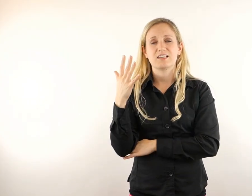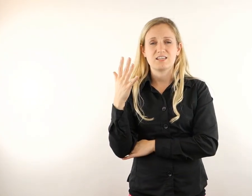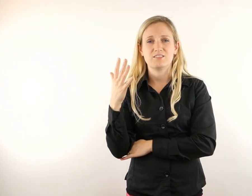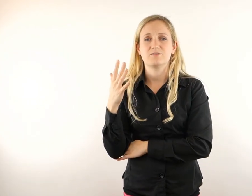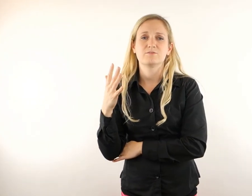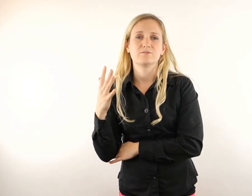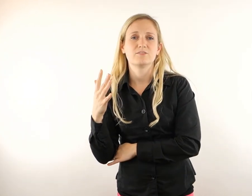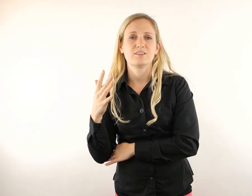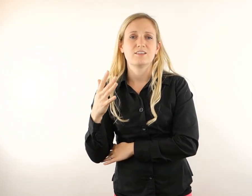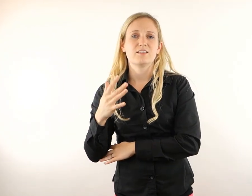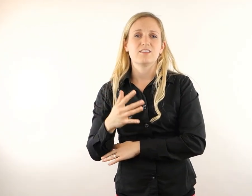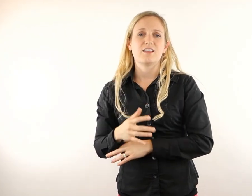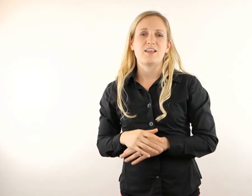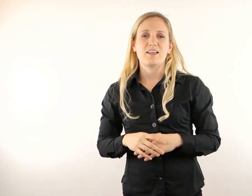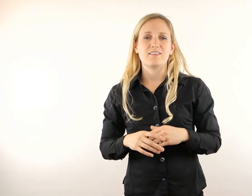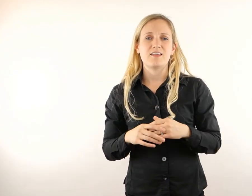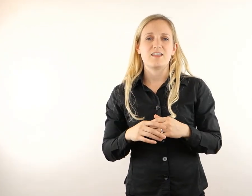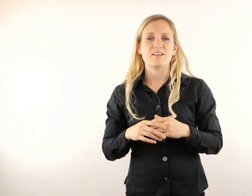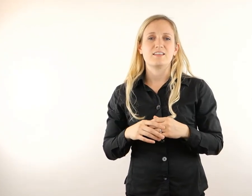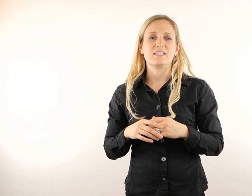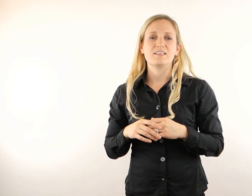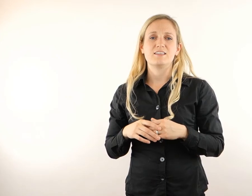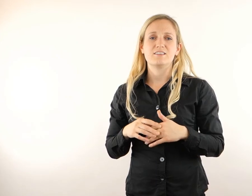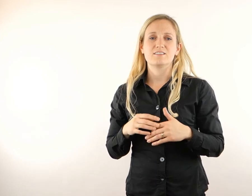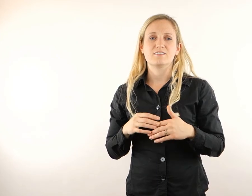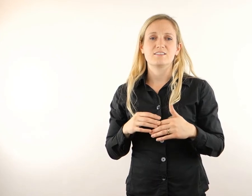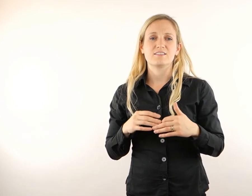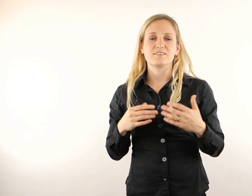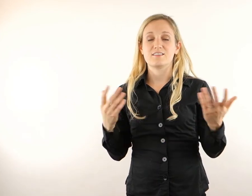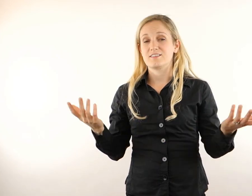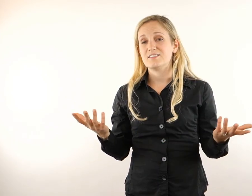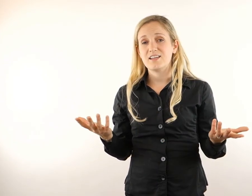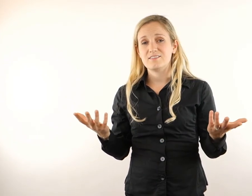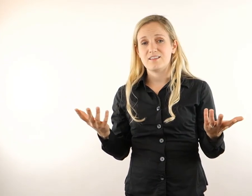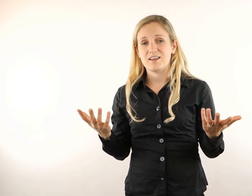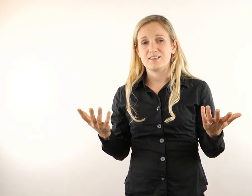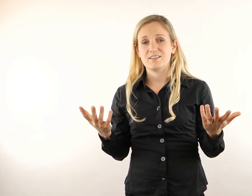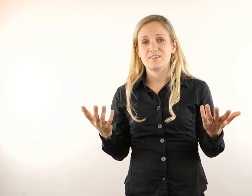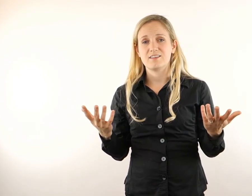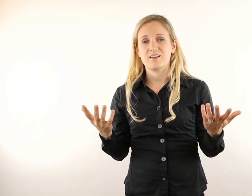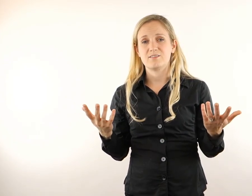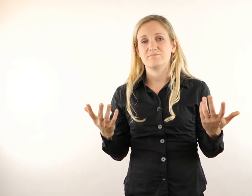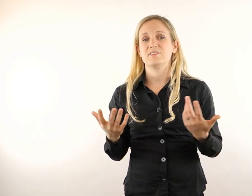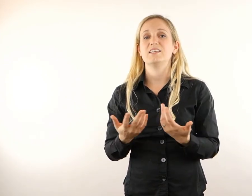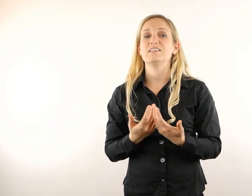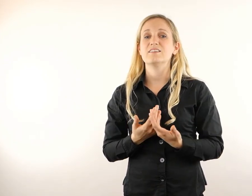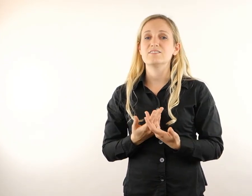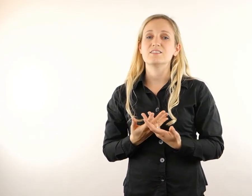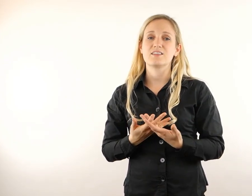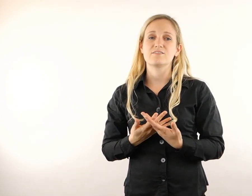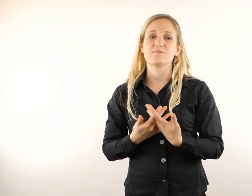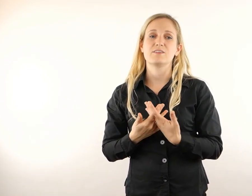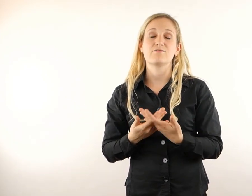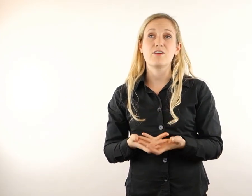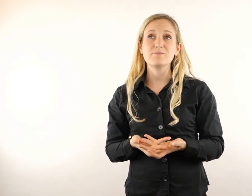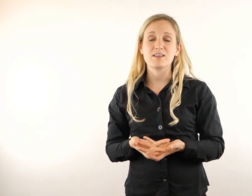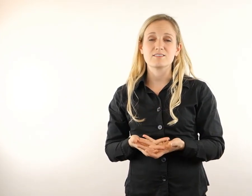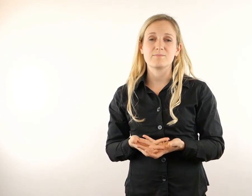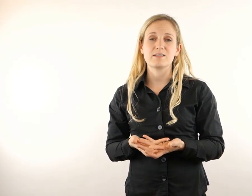I do. And then the second line, he gives this gift to me from